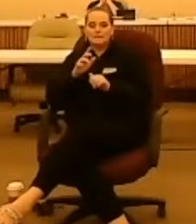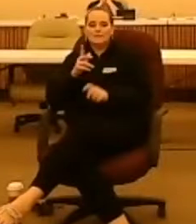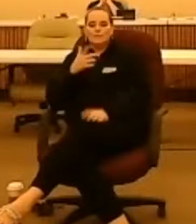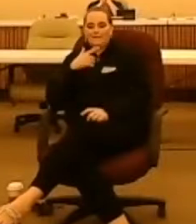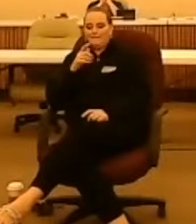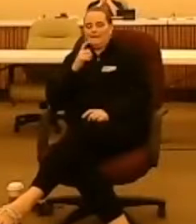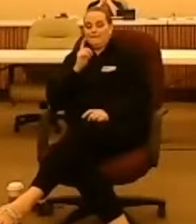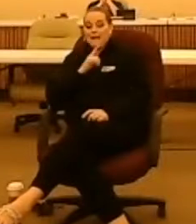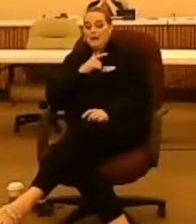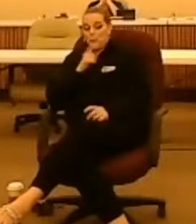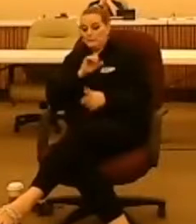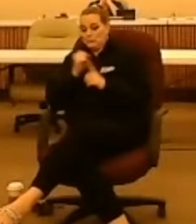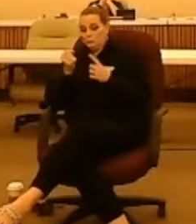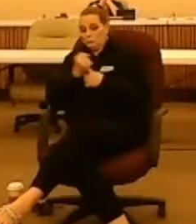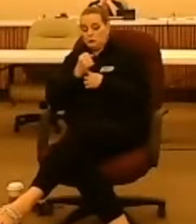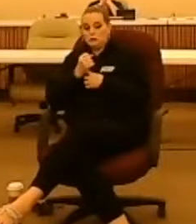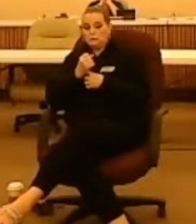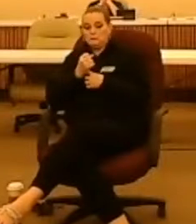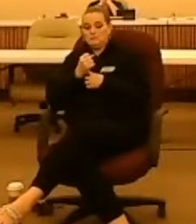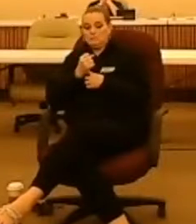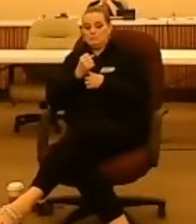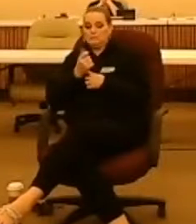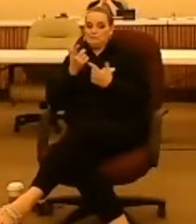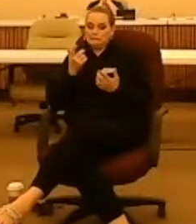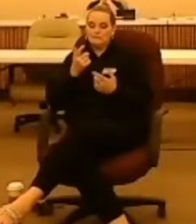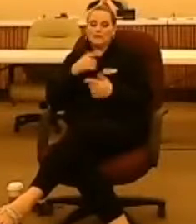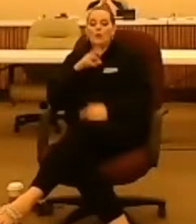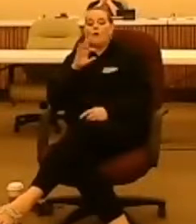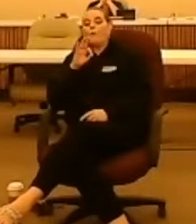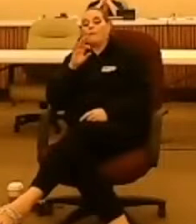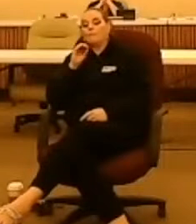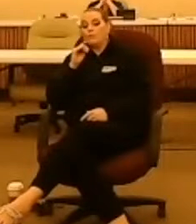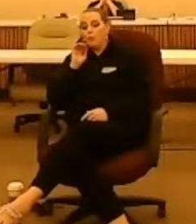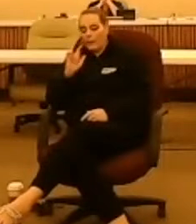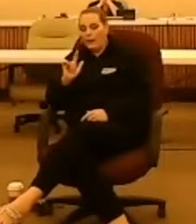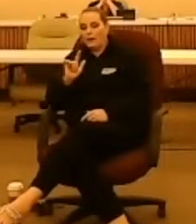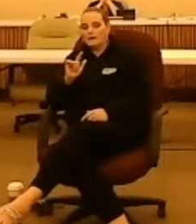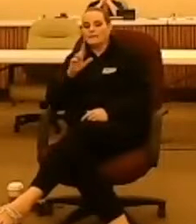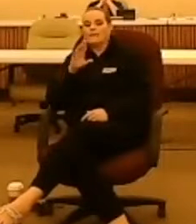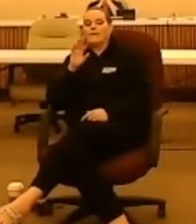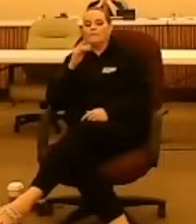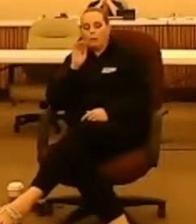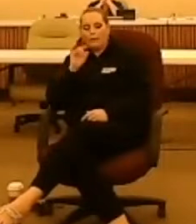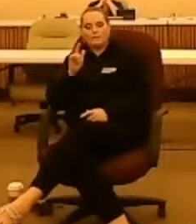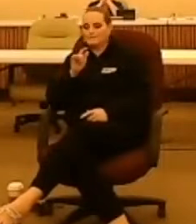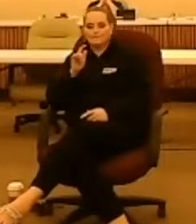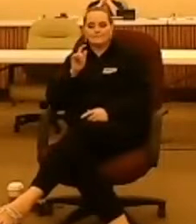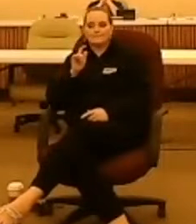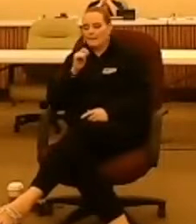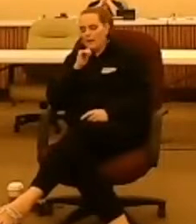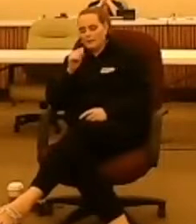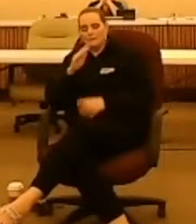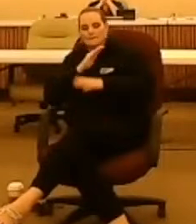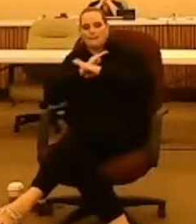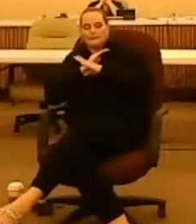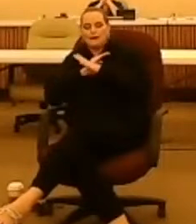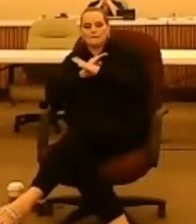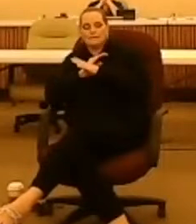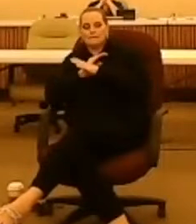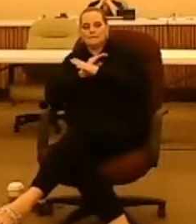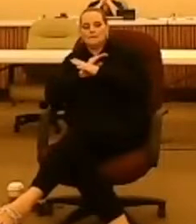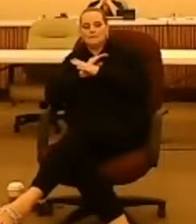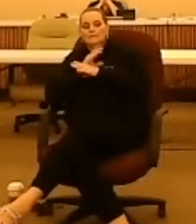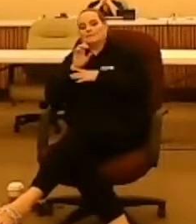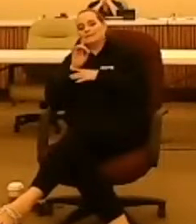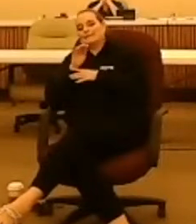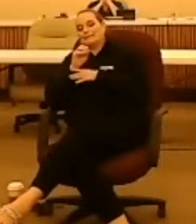position, FOIL would rule. In the case of FOIL, FOIL does not protect the